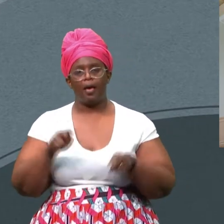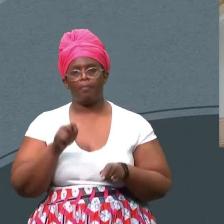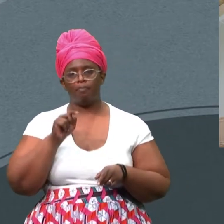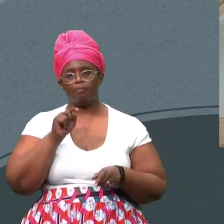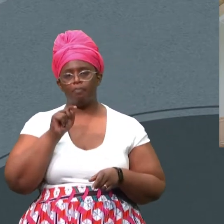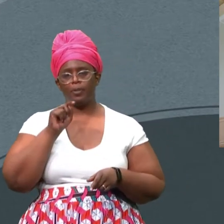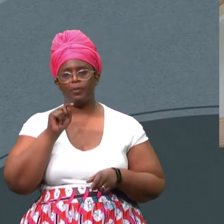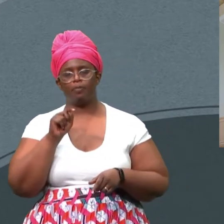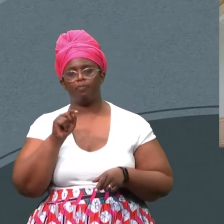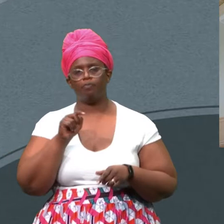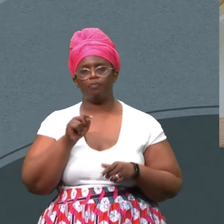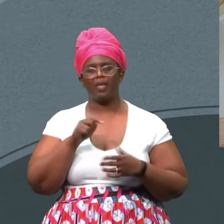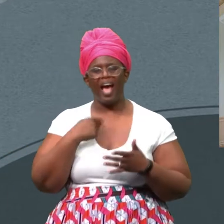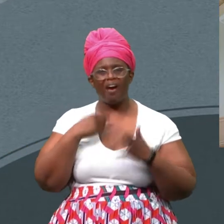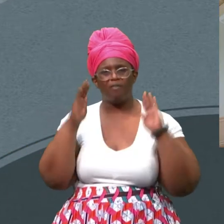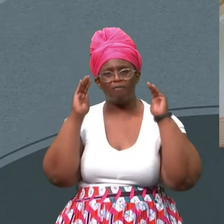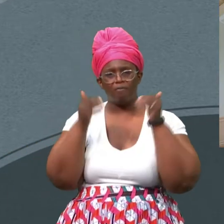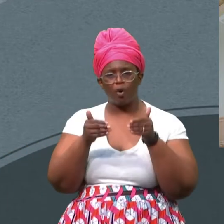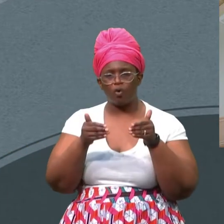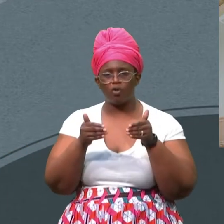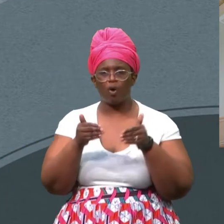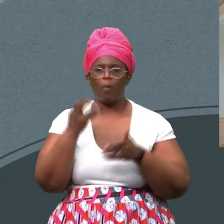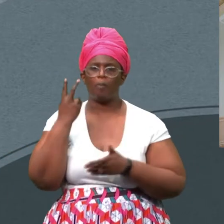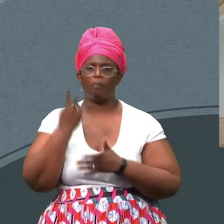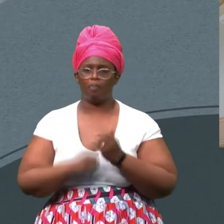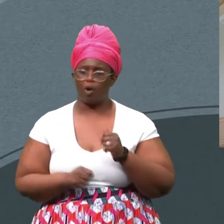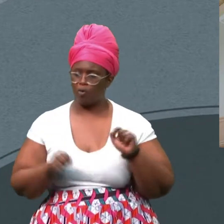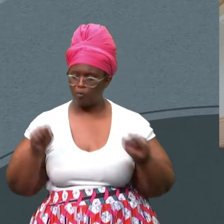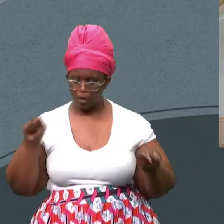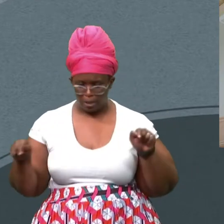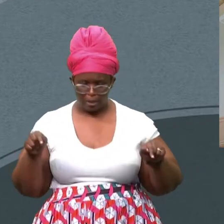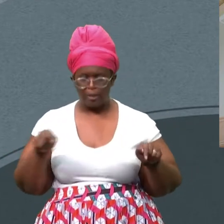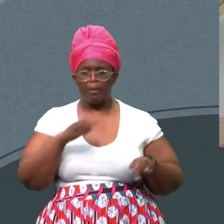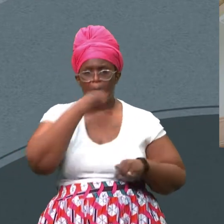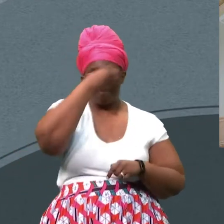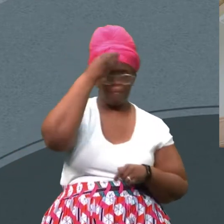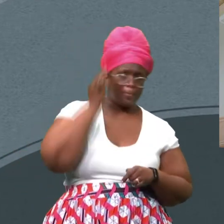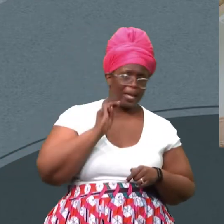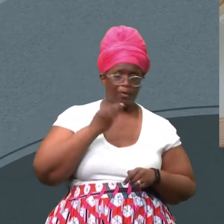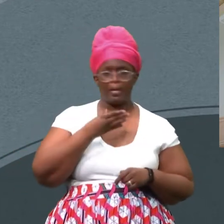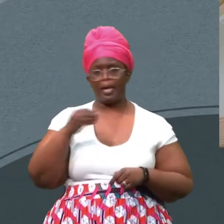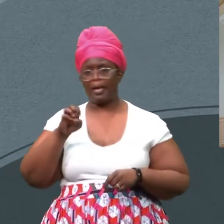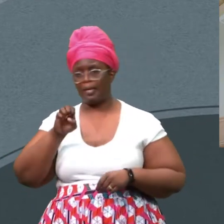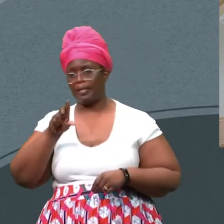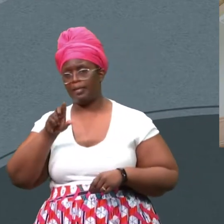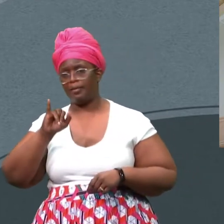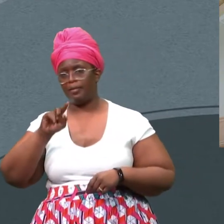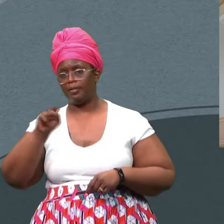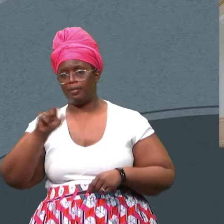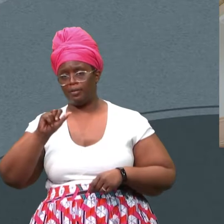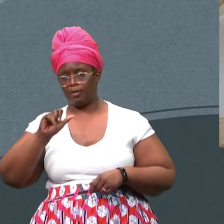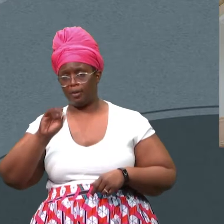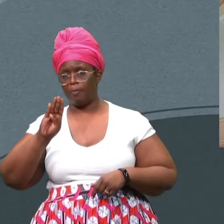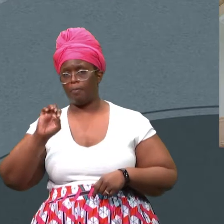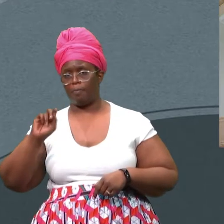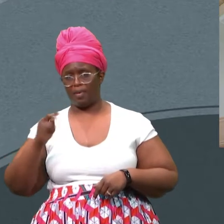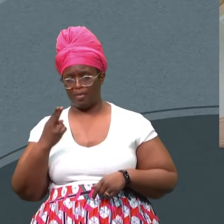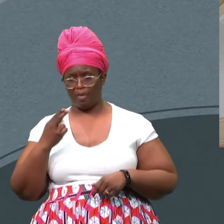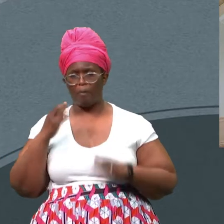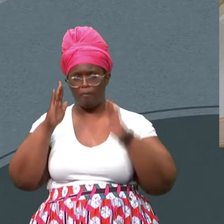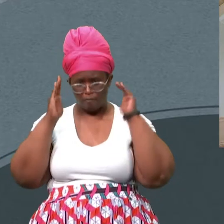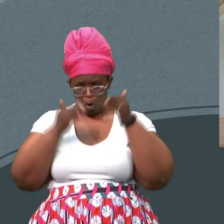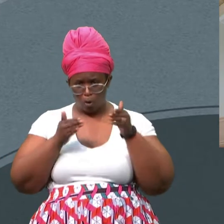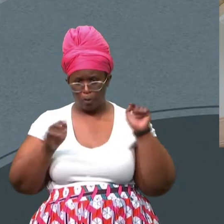at, again, I'll focus on both of these mothers, Mary and Elizabeth. It's amazing to